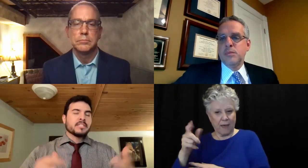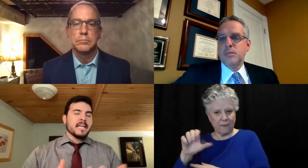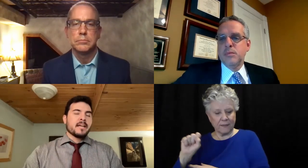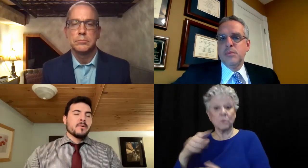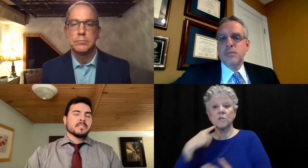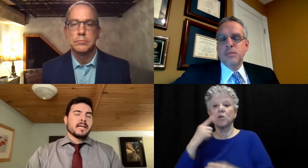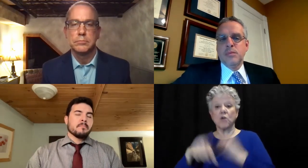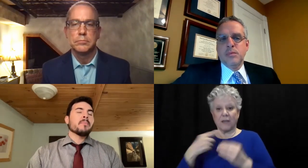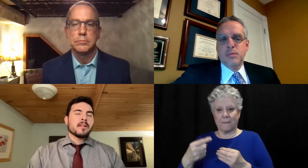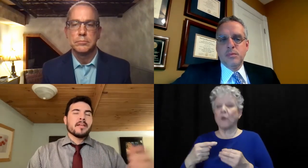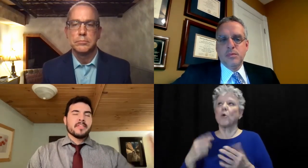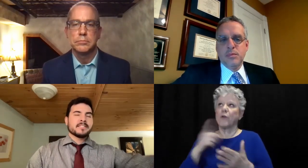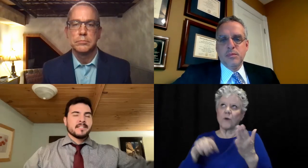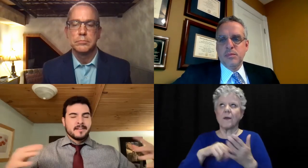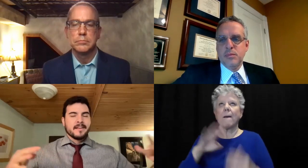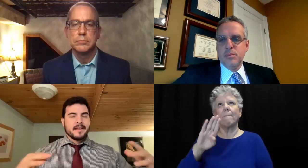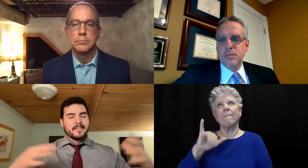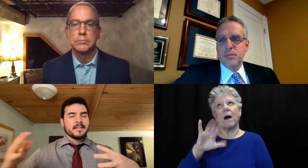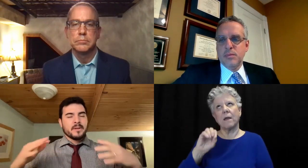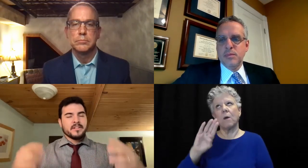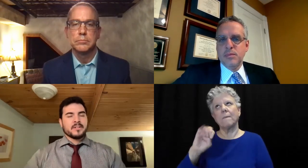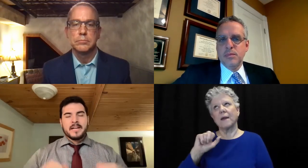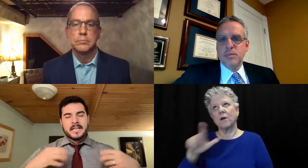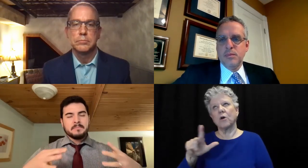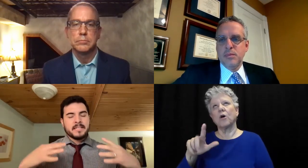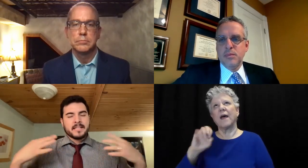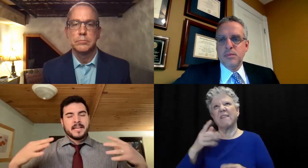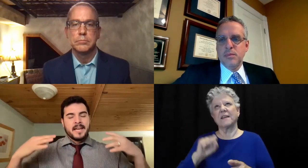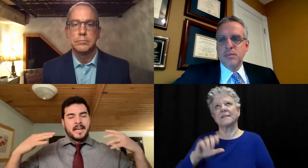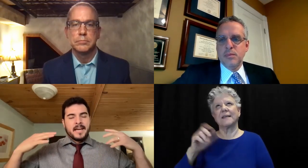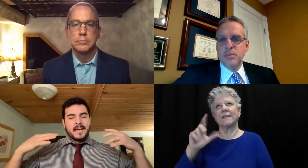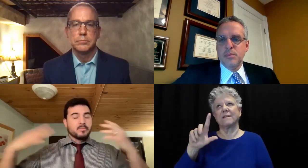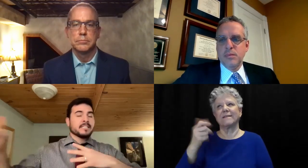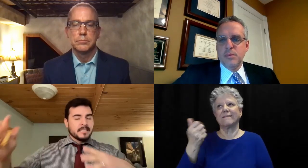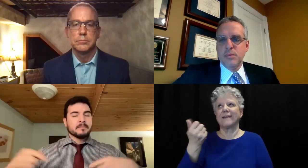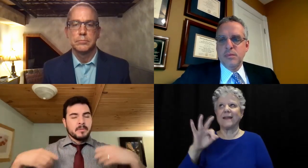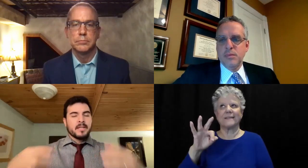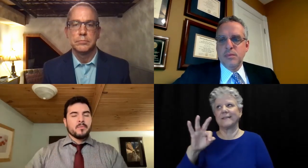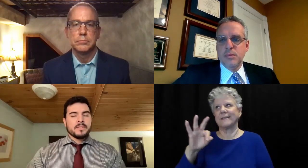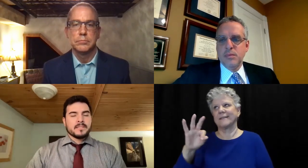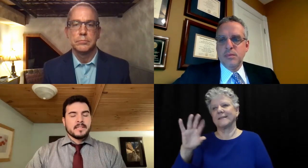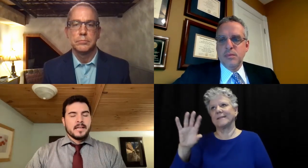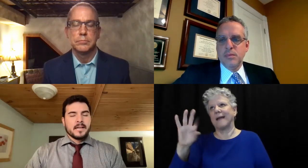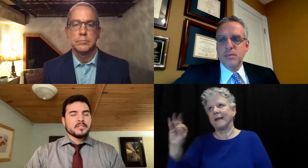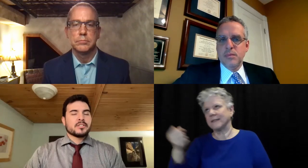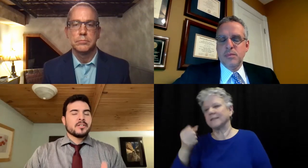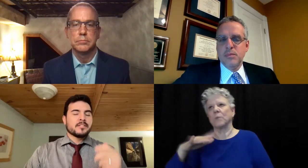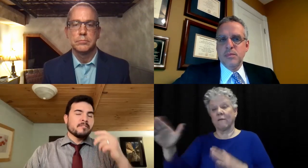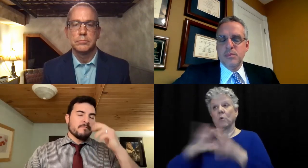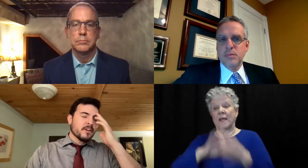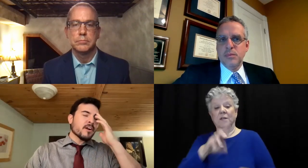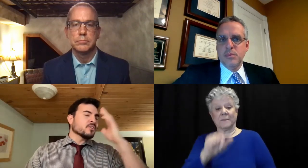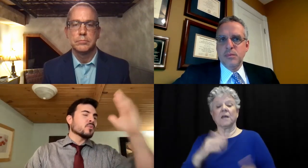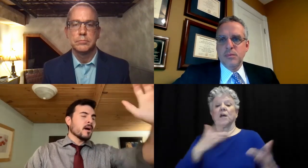was the critique was that biomedical ethics in the late 20th century is basically, as it relates to disability, was a concern